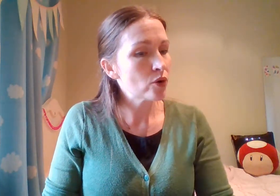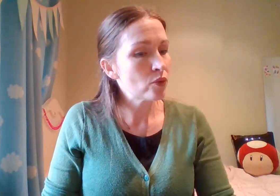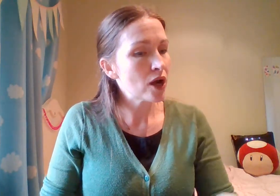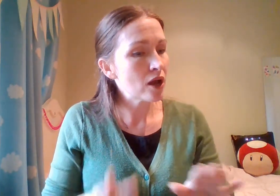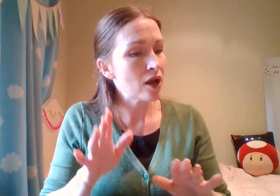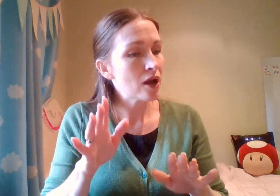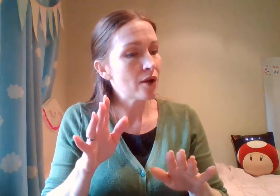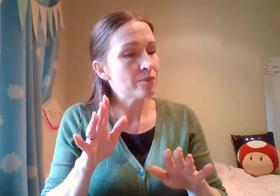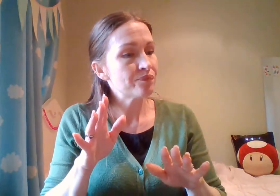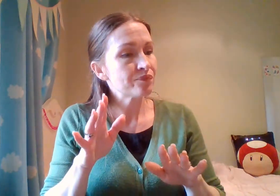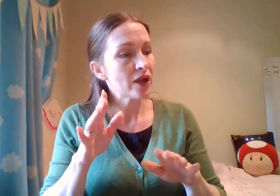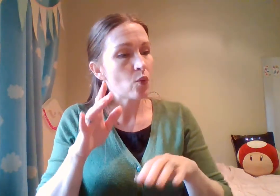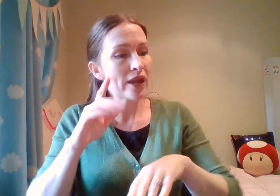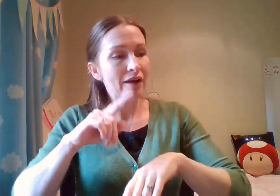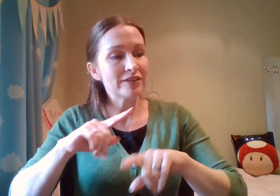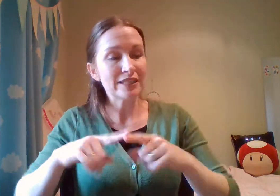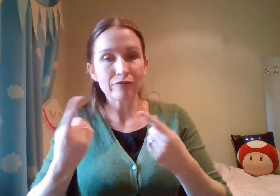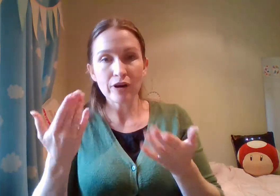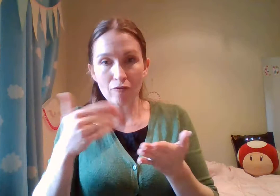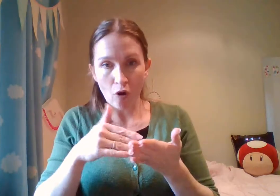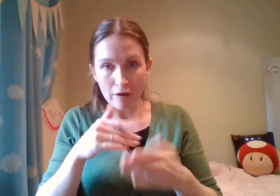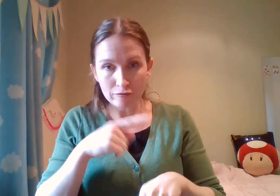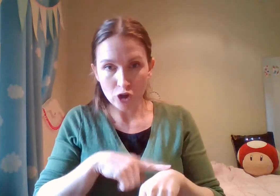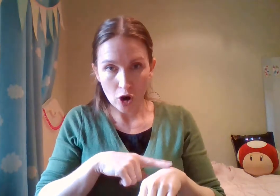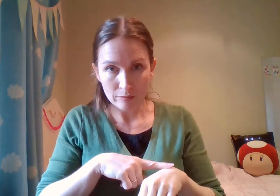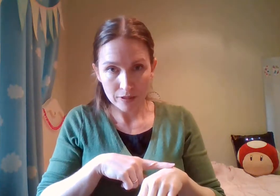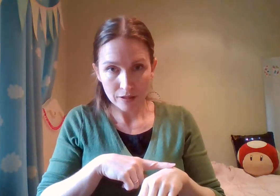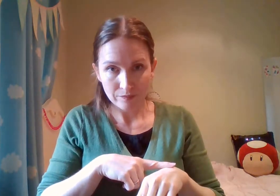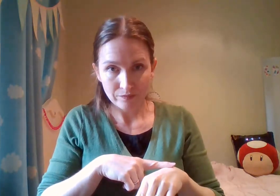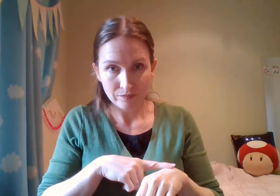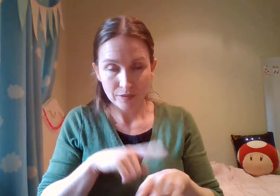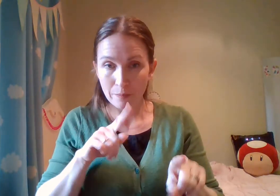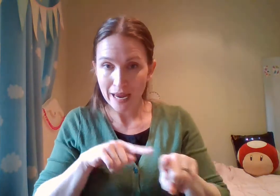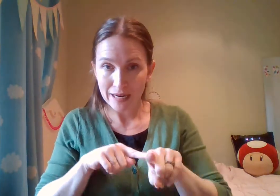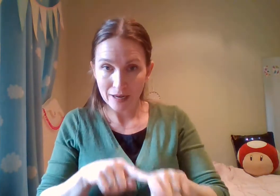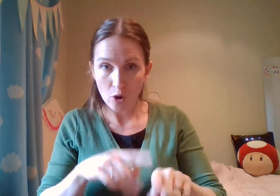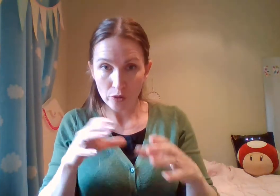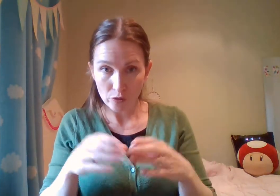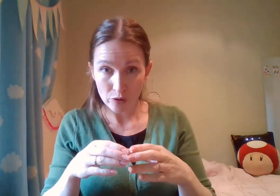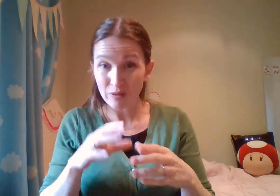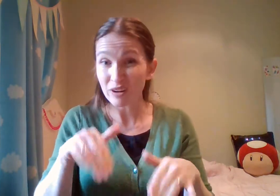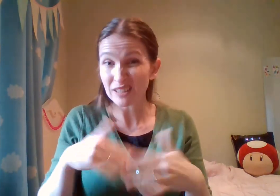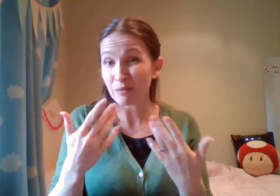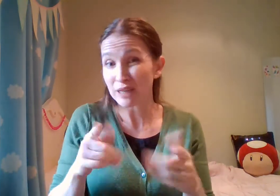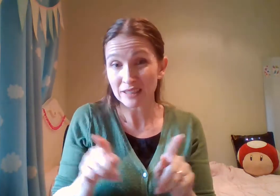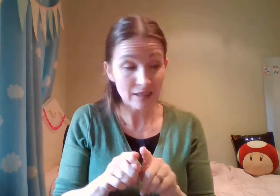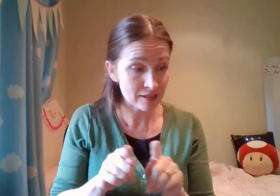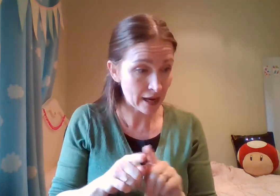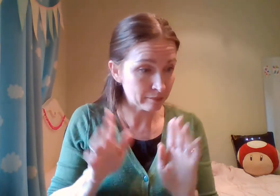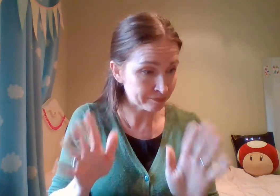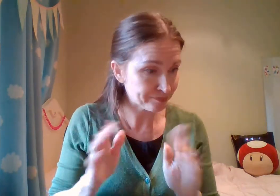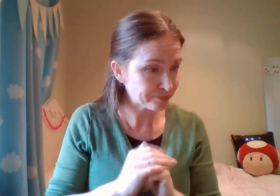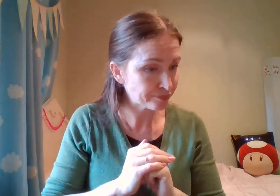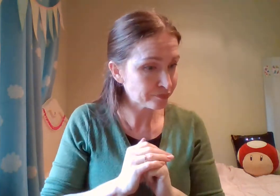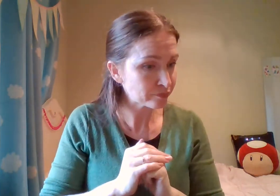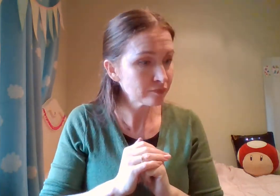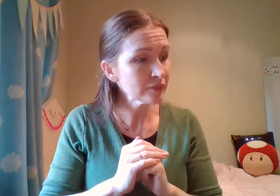So we have different arrival times depending on the group, and some days they're the same. So,